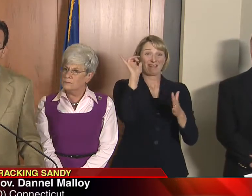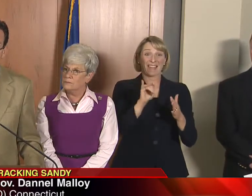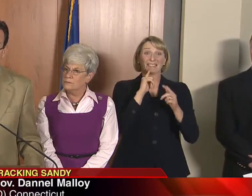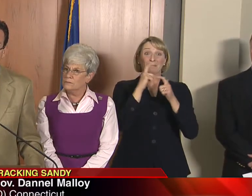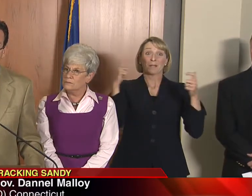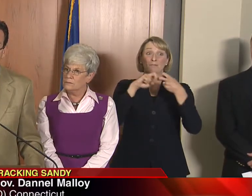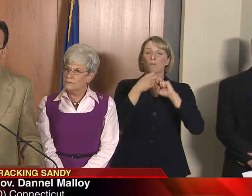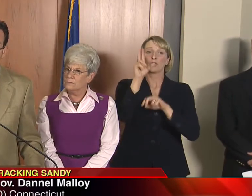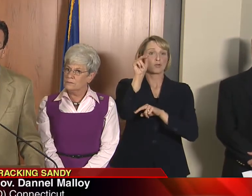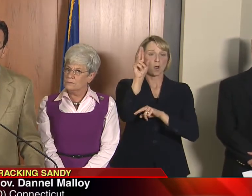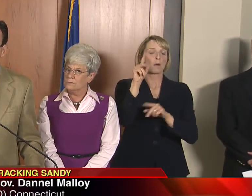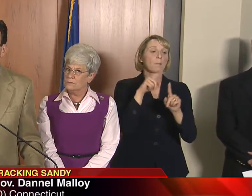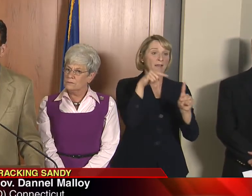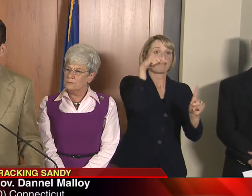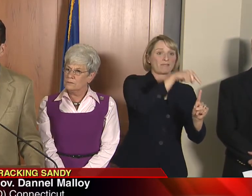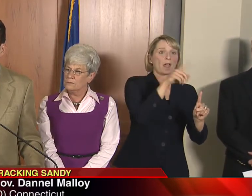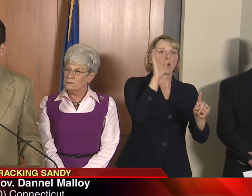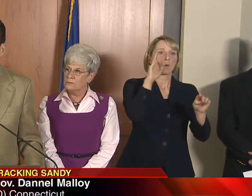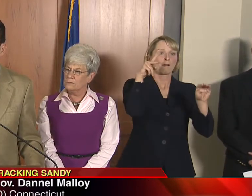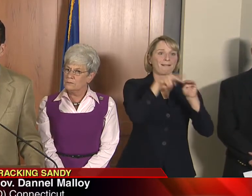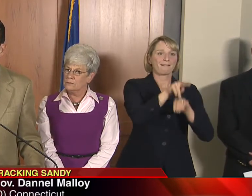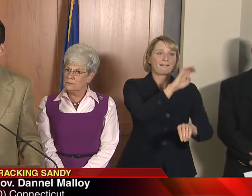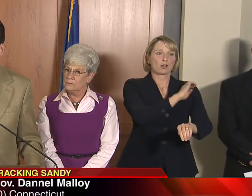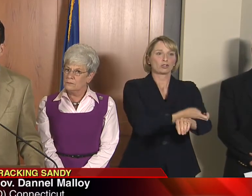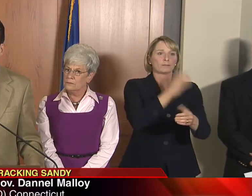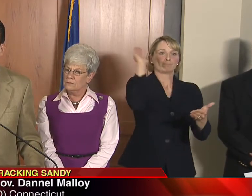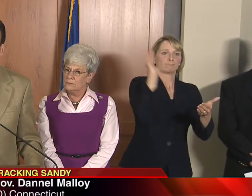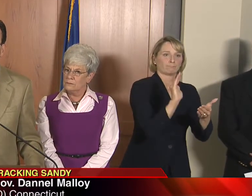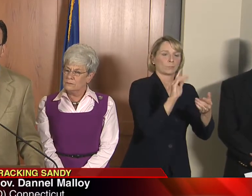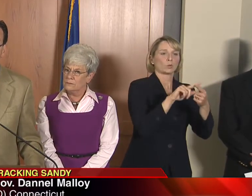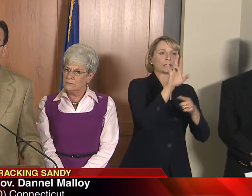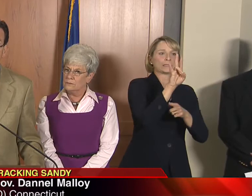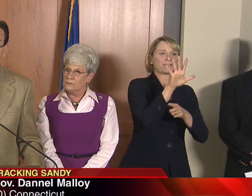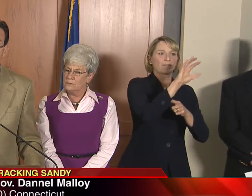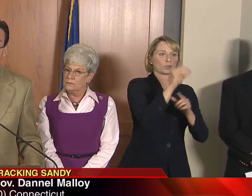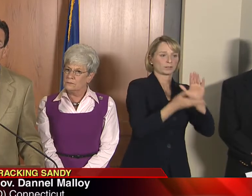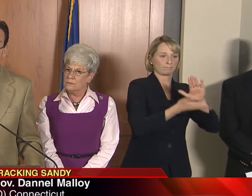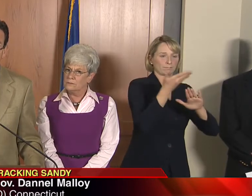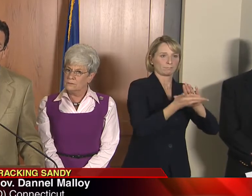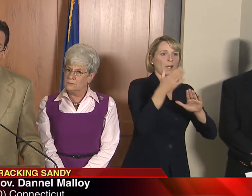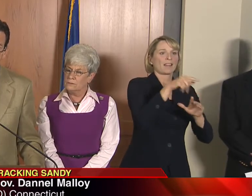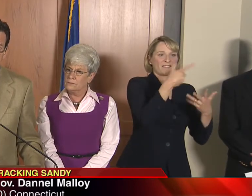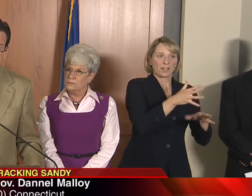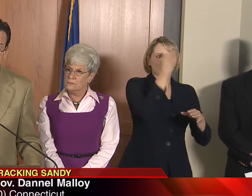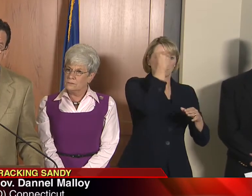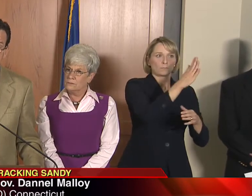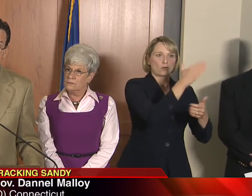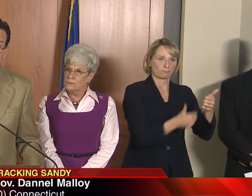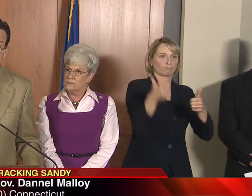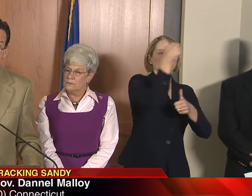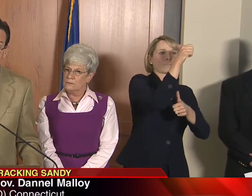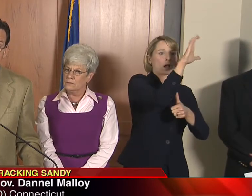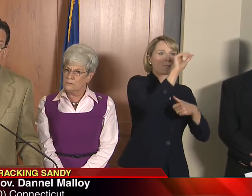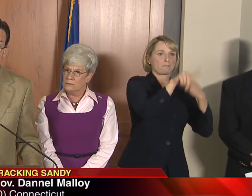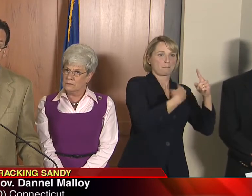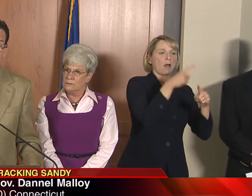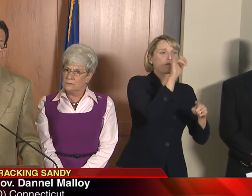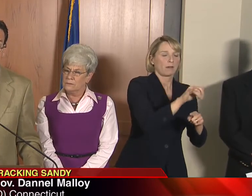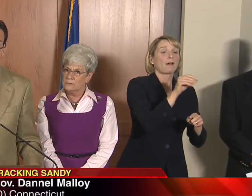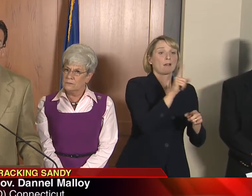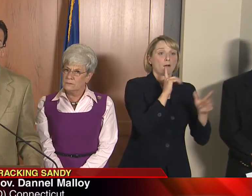are cutting energy back to 75% and have informed ISO New England of that. They're prepared to cut back further or